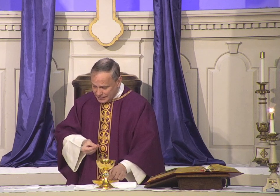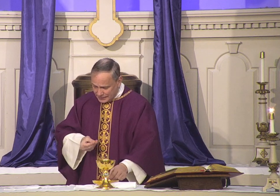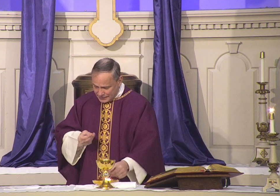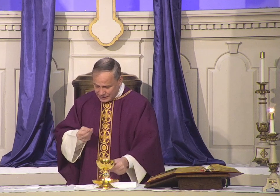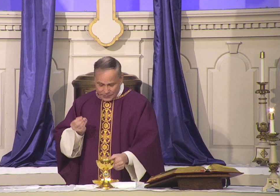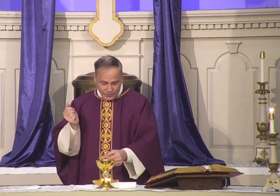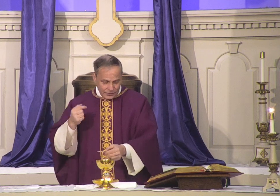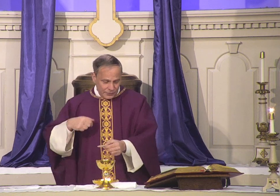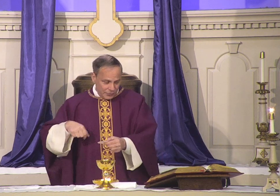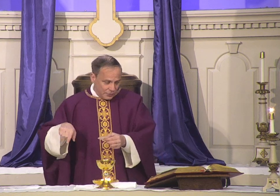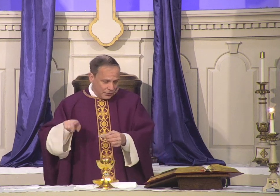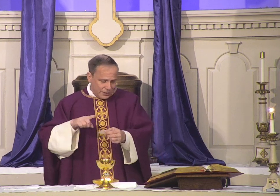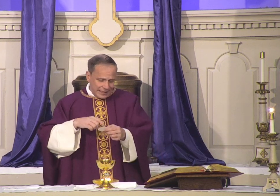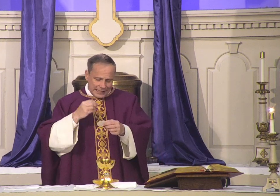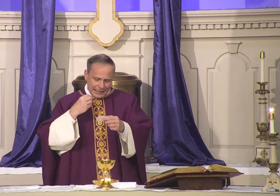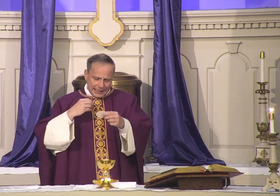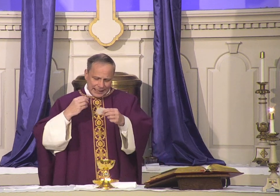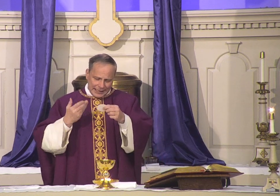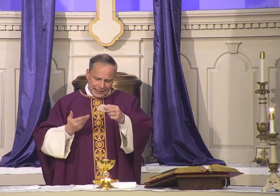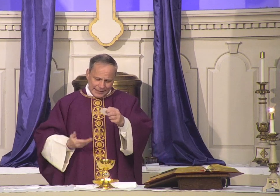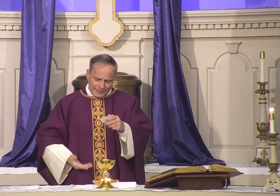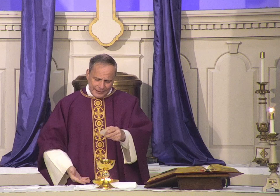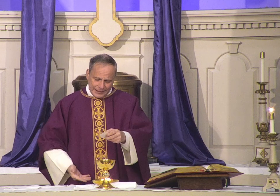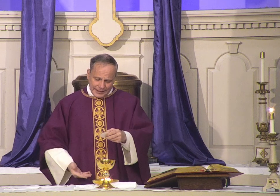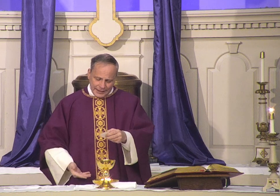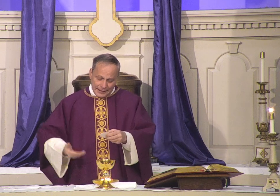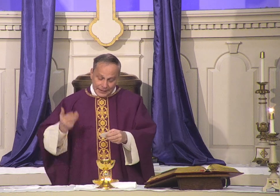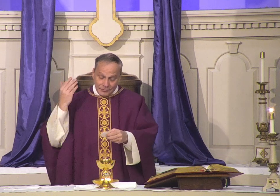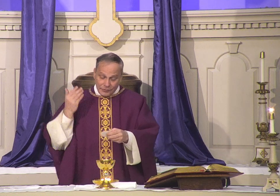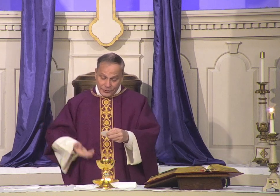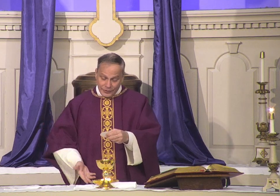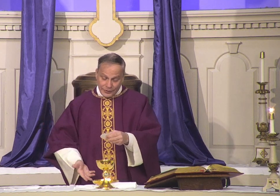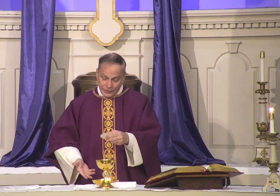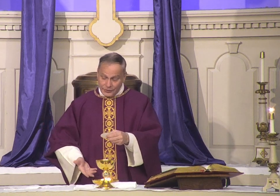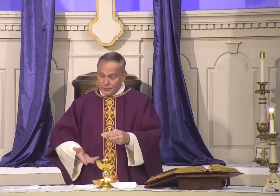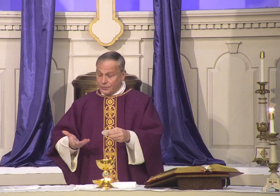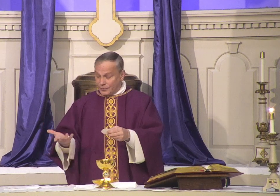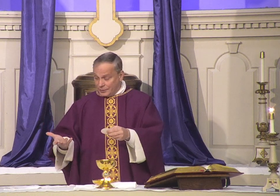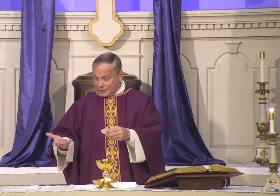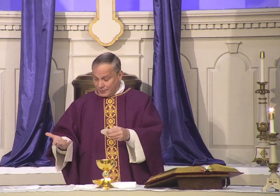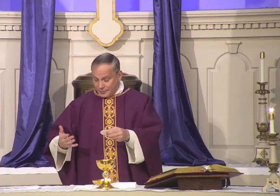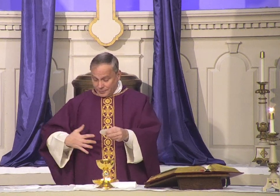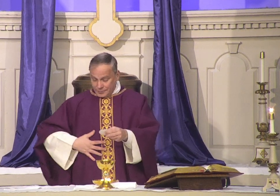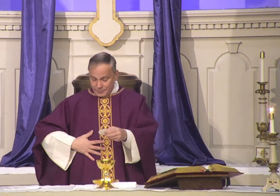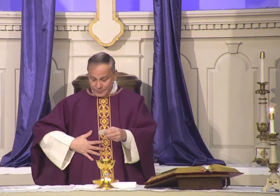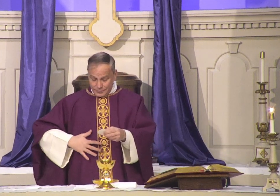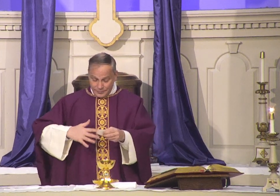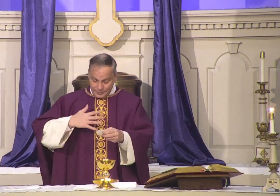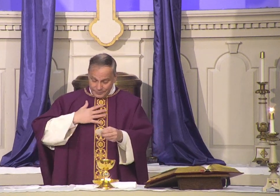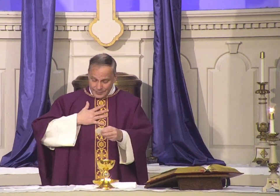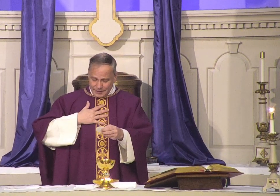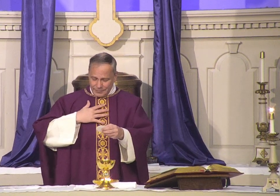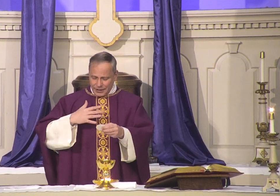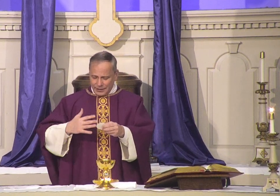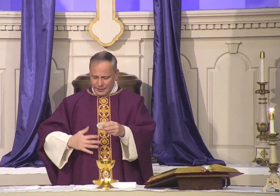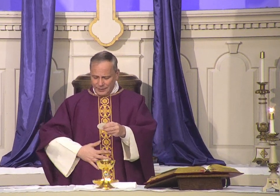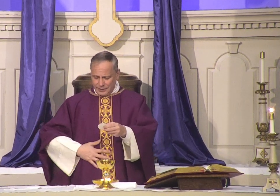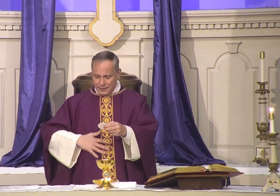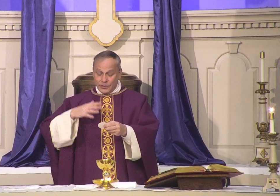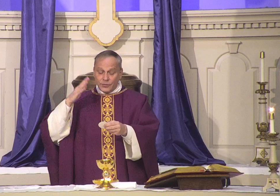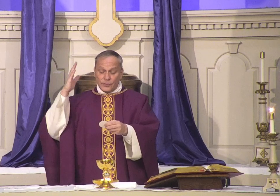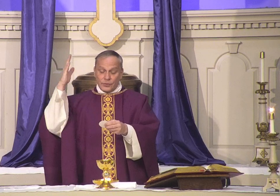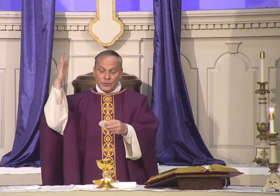saying, "Take this, all of you, and eat of it, for this is my